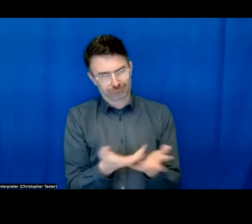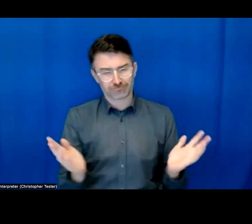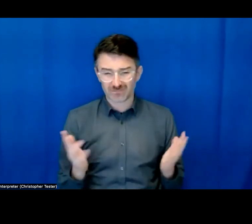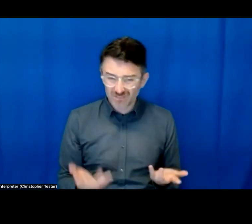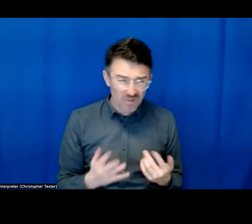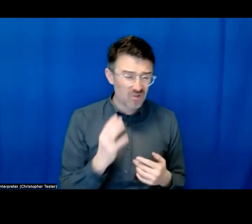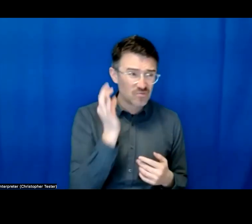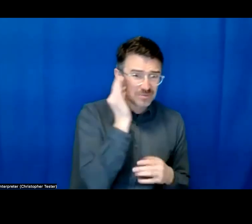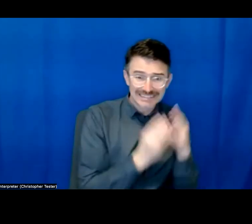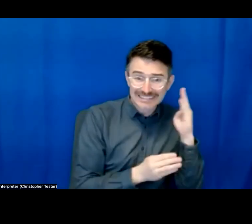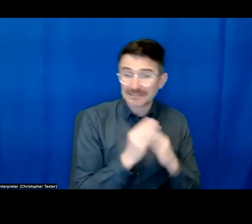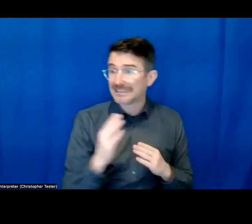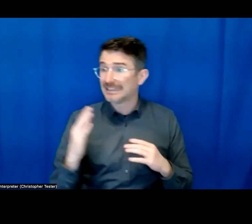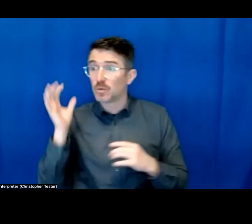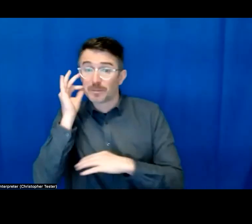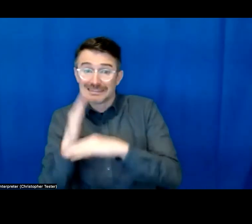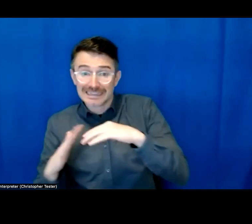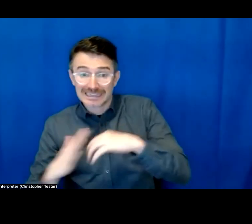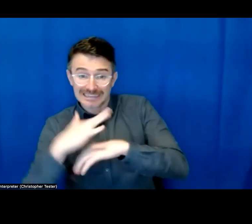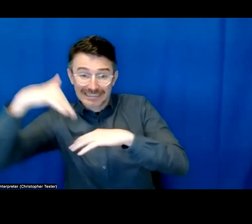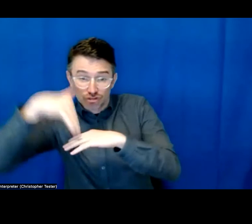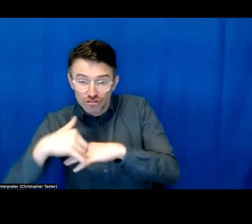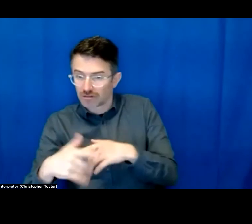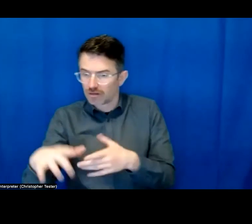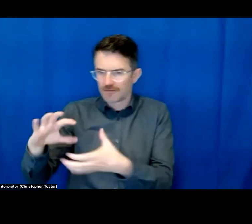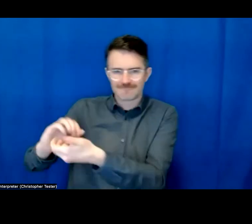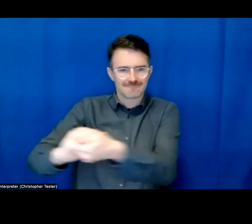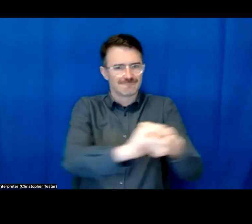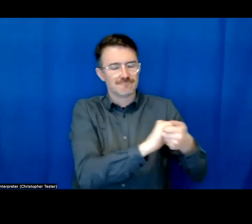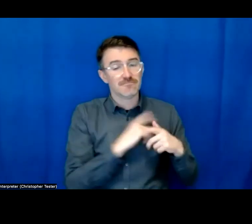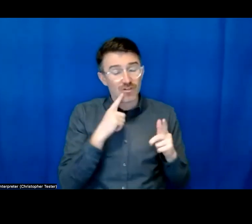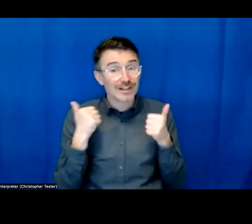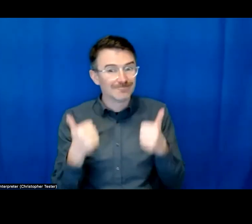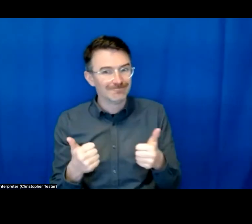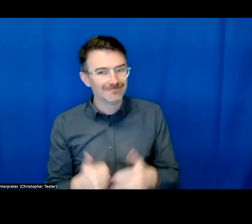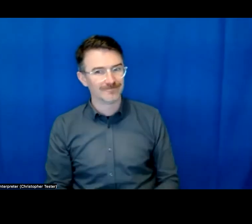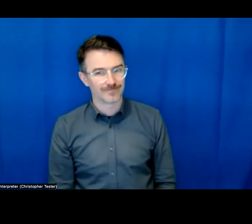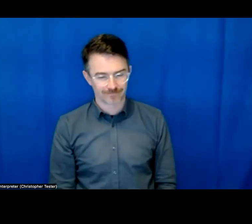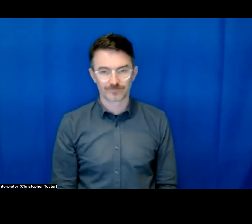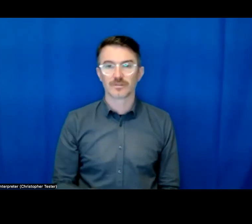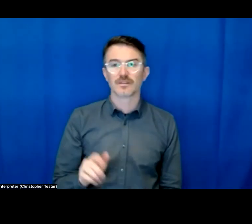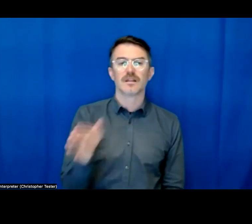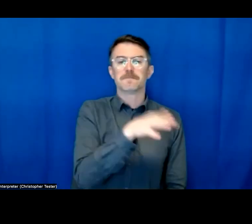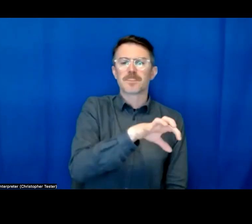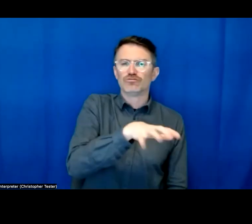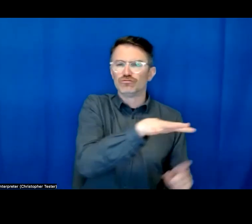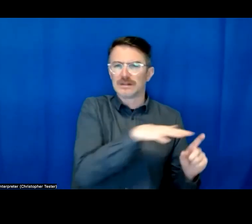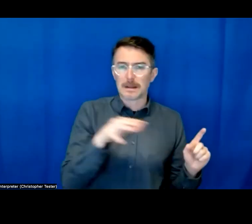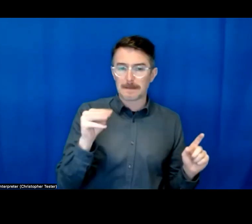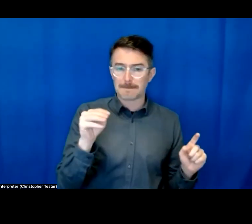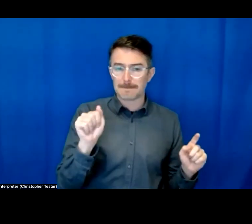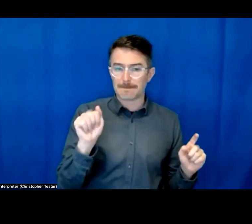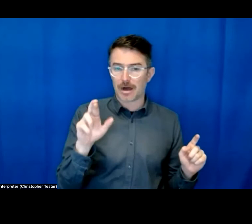Meanwhile, in Maros district, Indigenous women with disabilities are actively involved in the village development decision-making